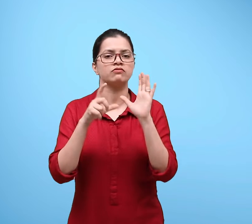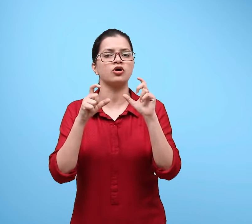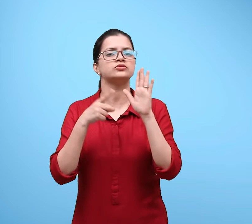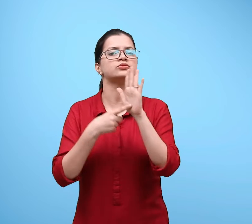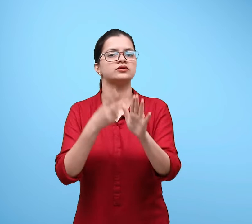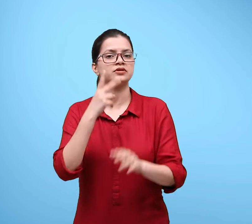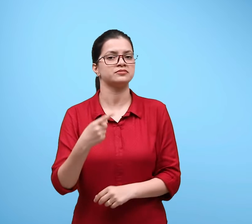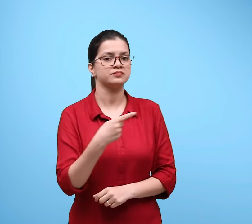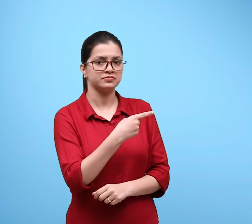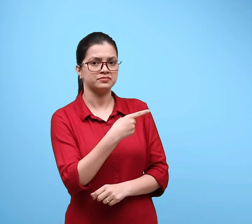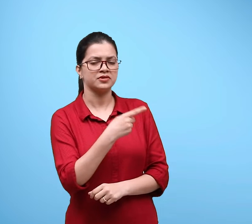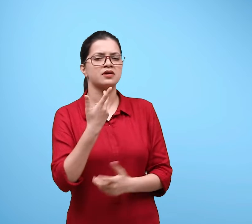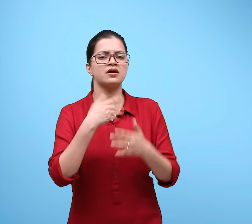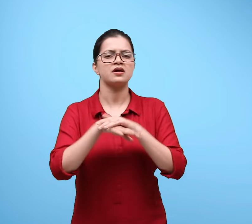As shown in figure 4.3.